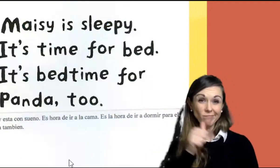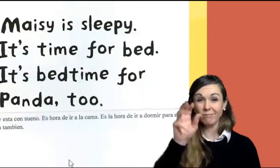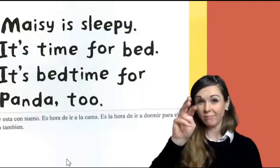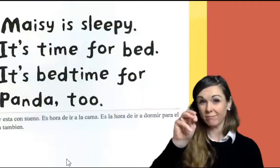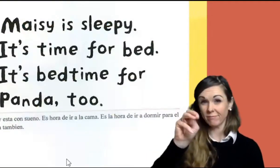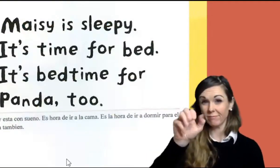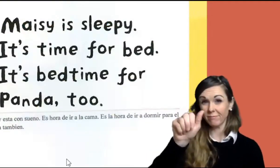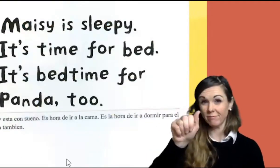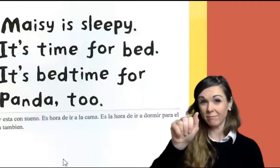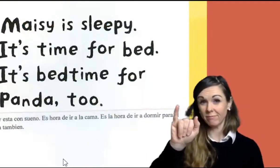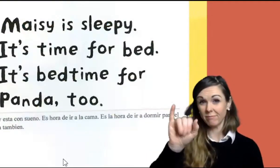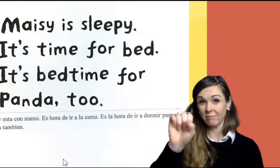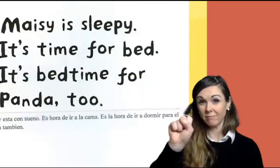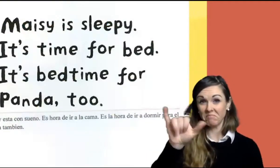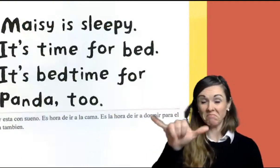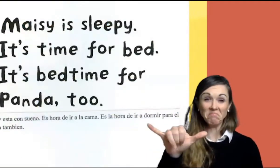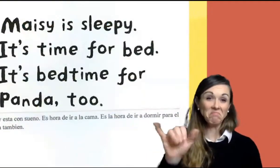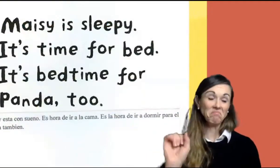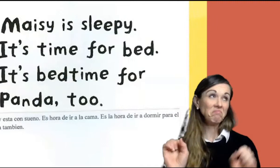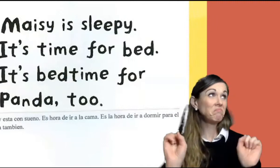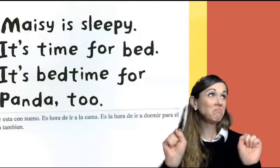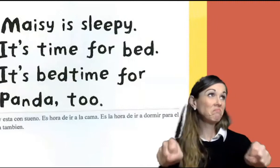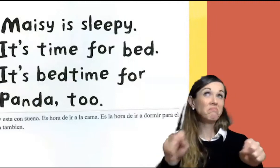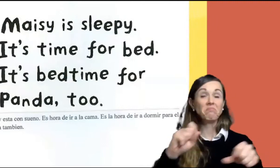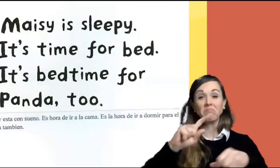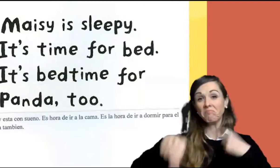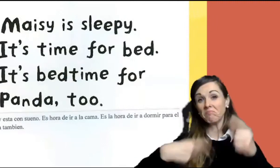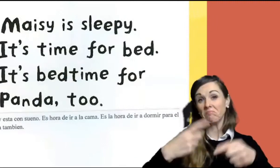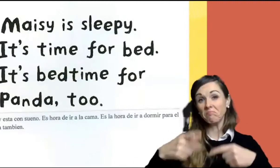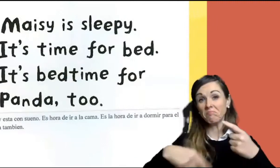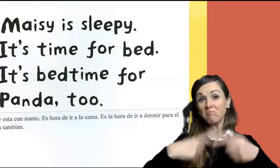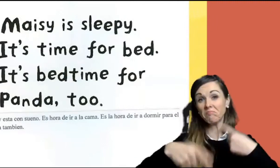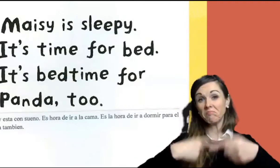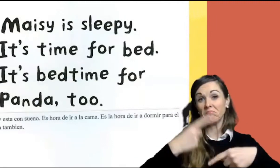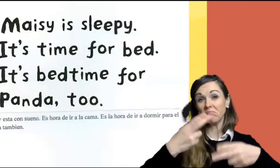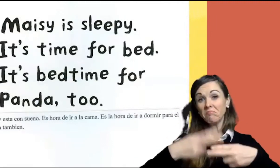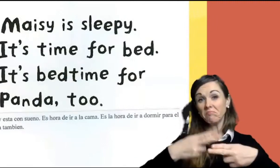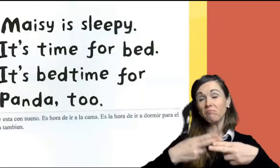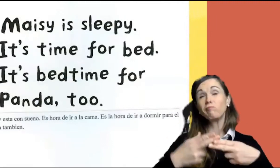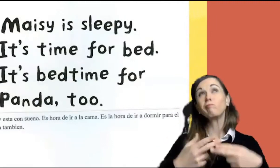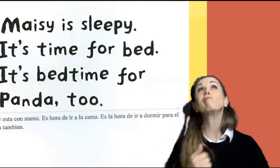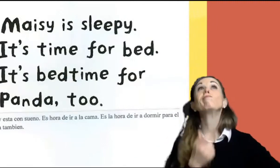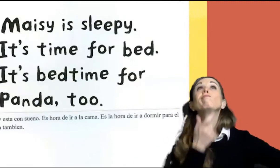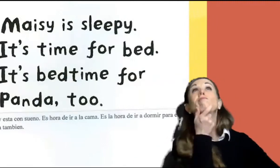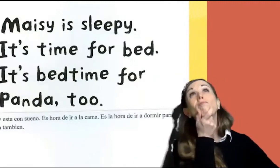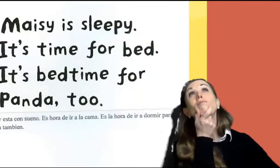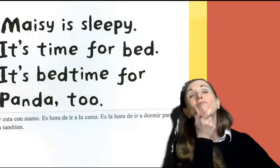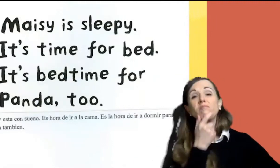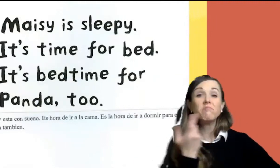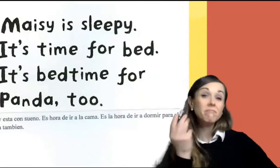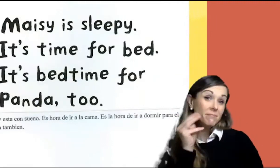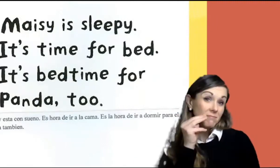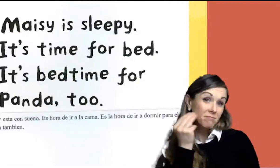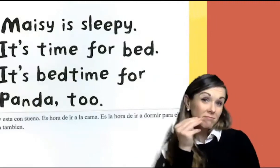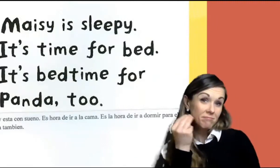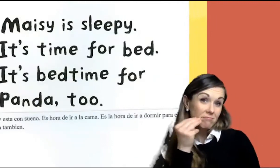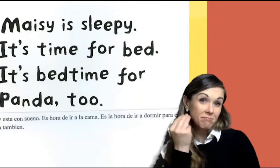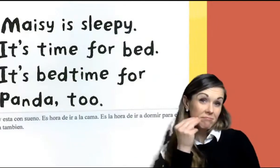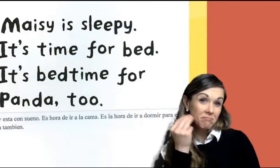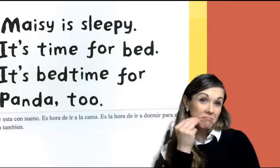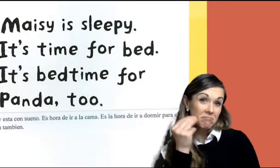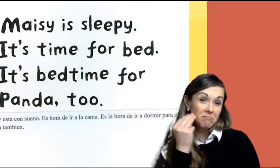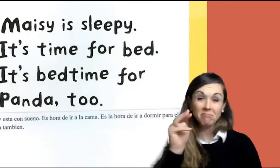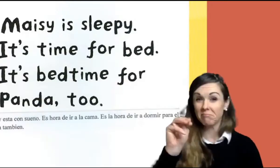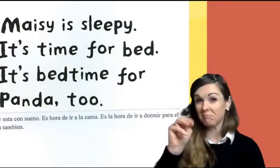This little girl, Maisy, we could come up with a sign name for her. Let's think.